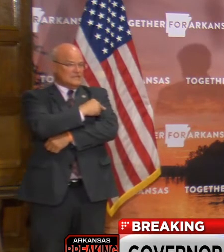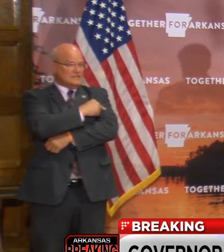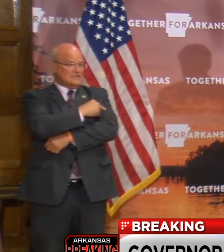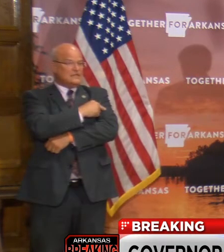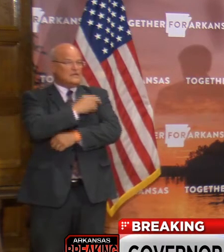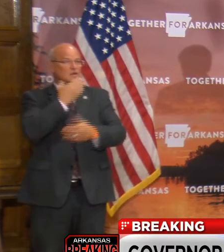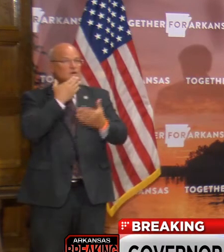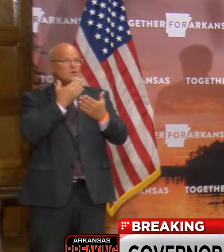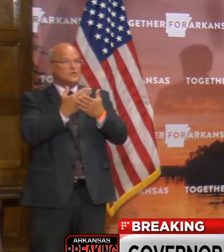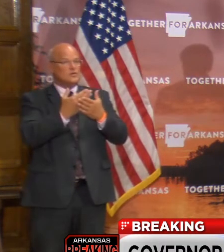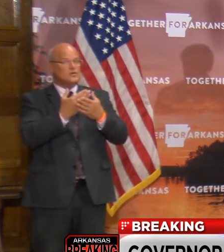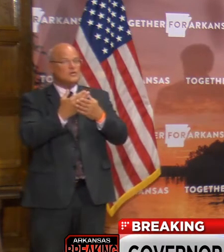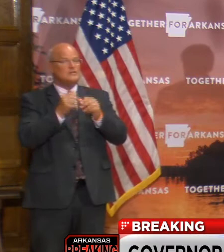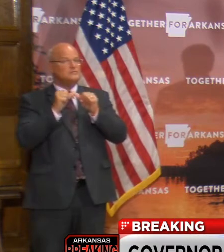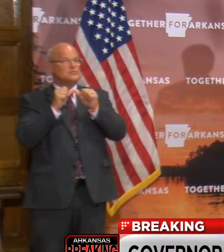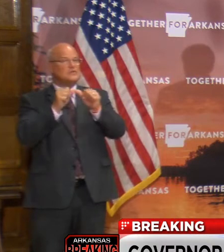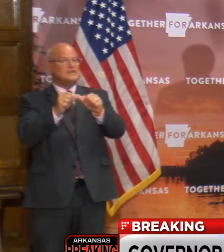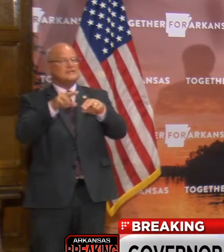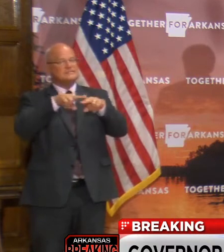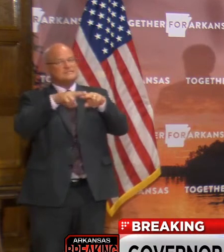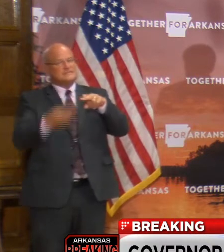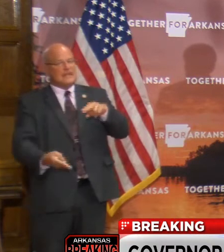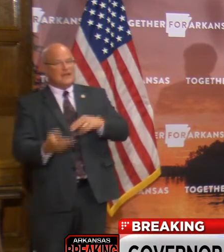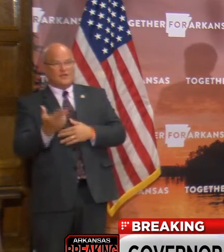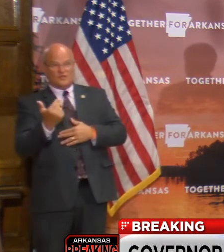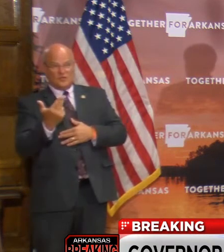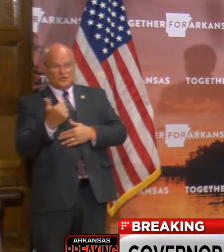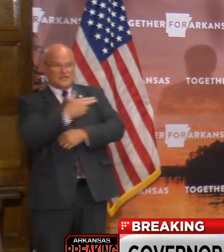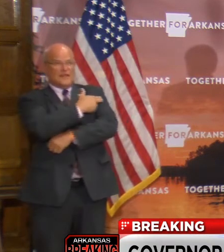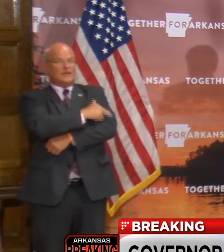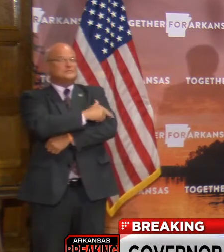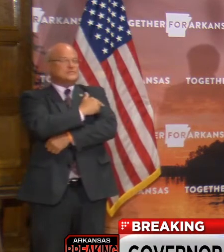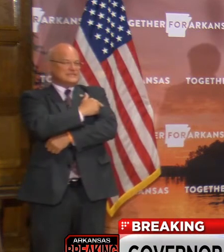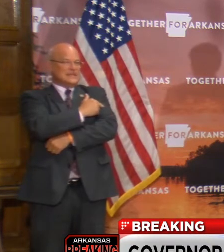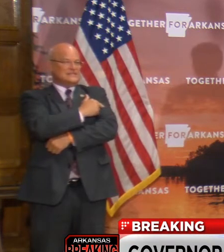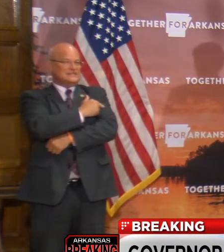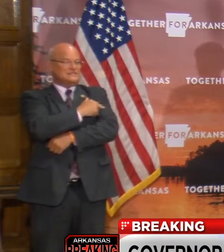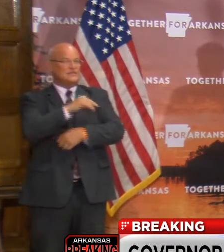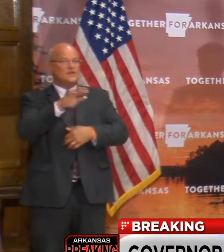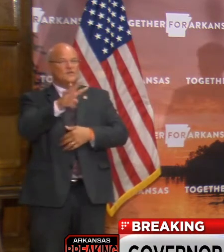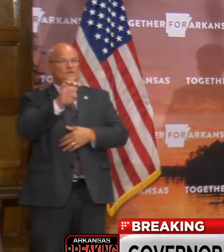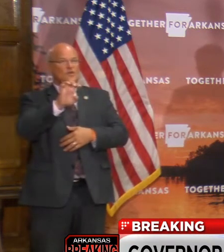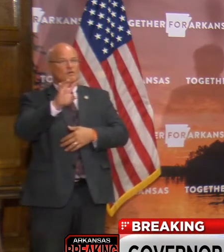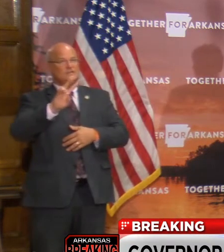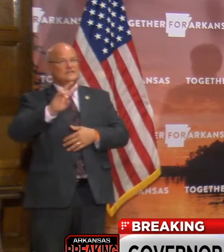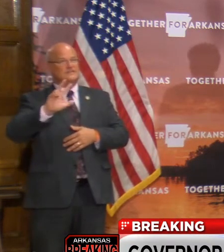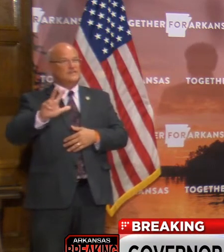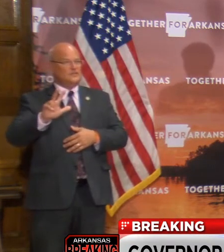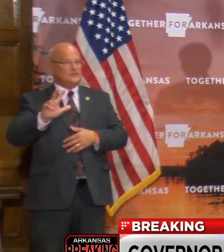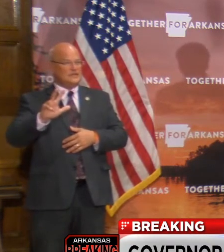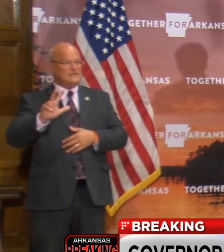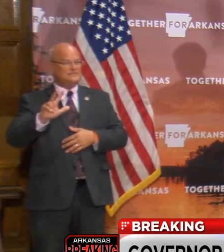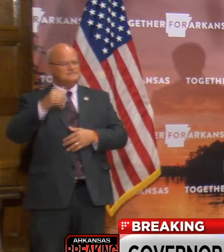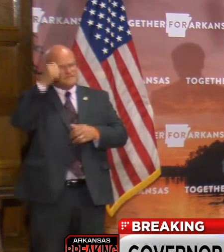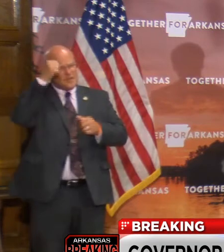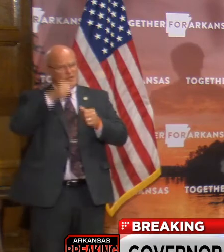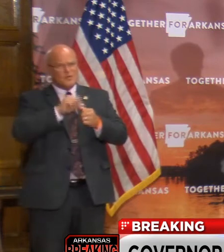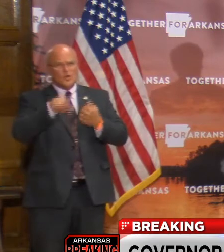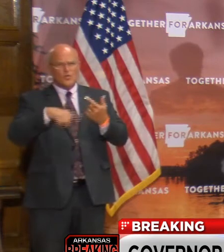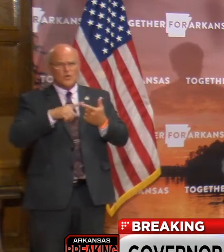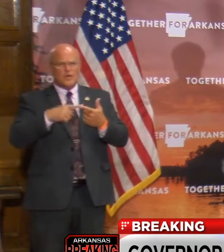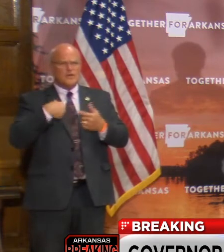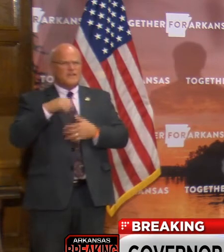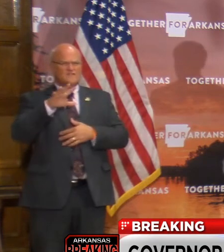continues a good trend. We're down 13 in hospitalizations to 473. I remember when we were